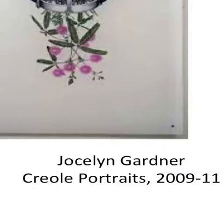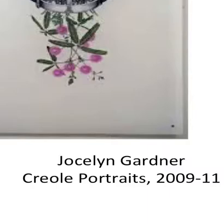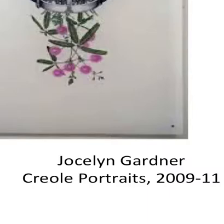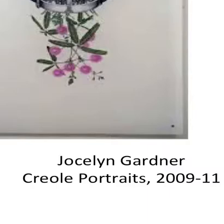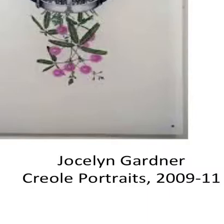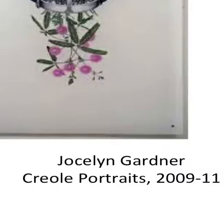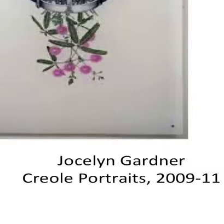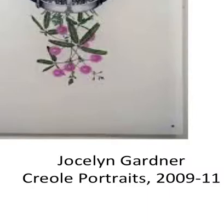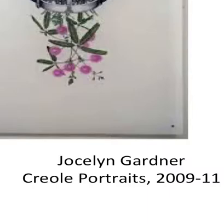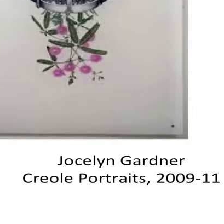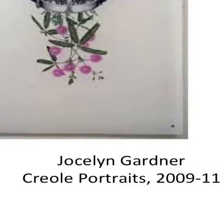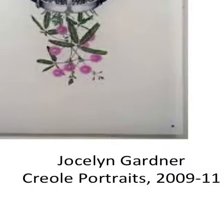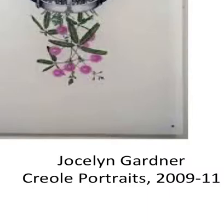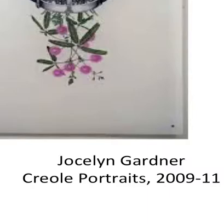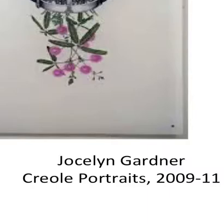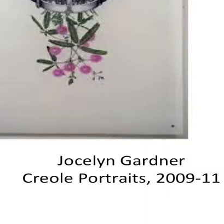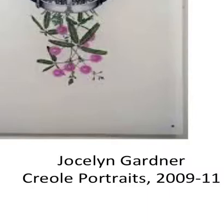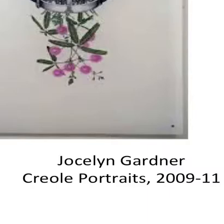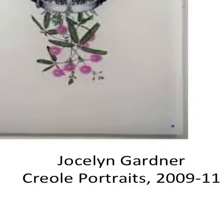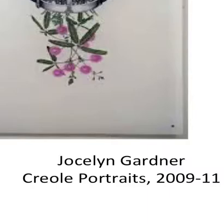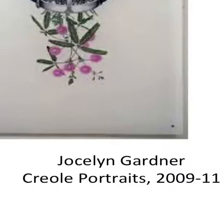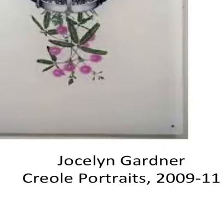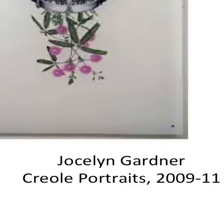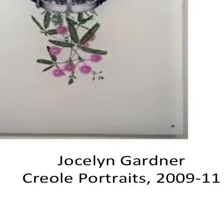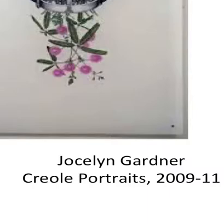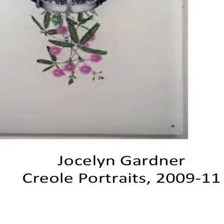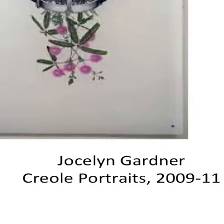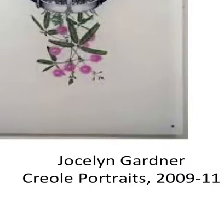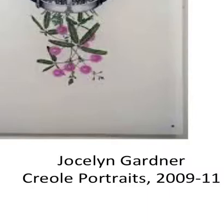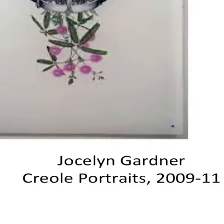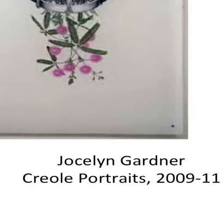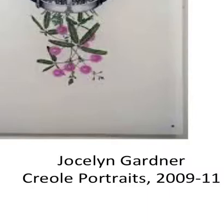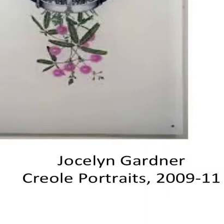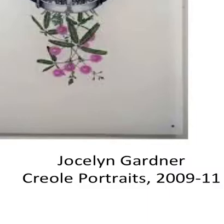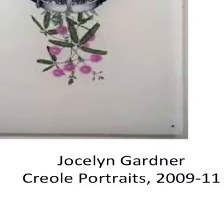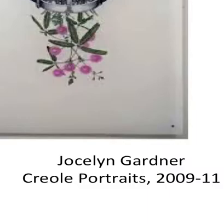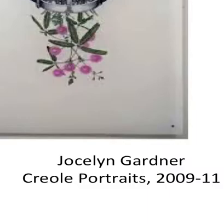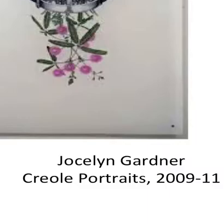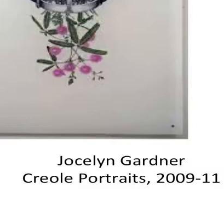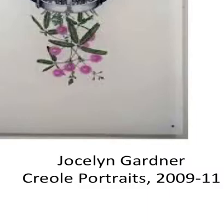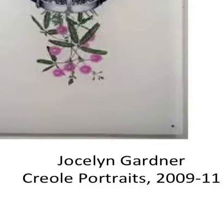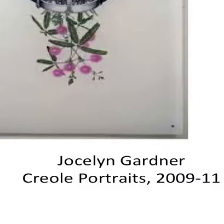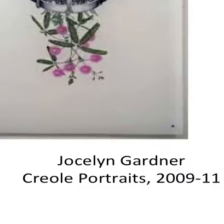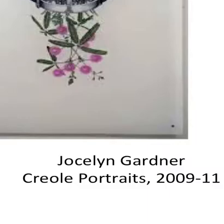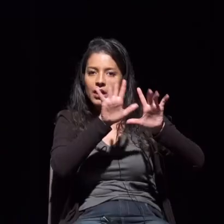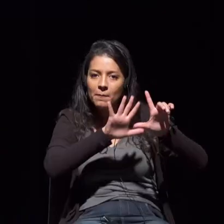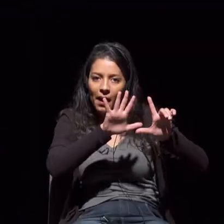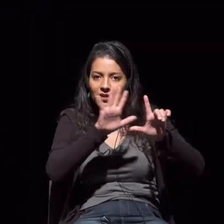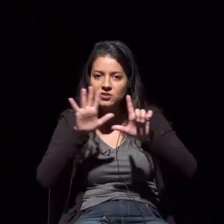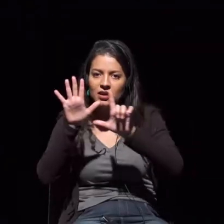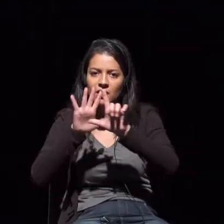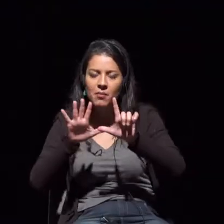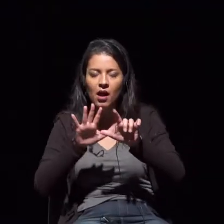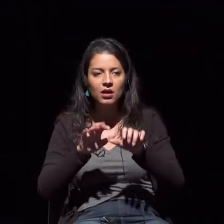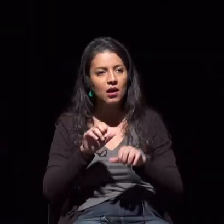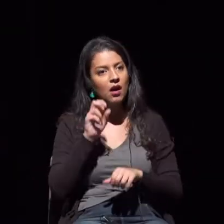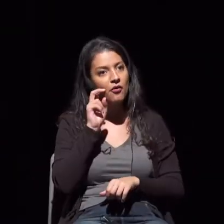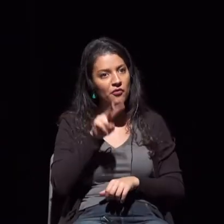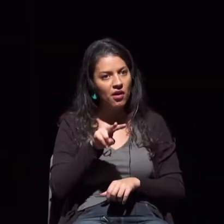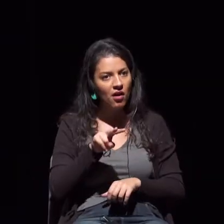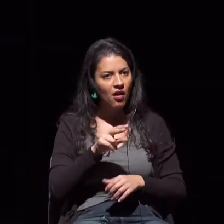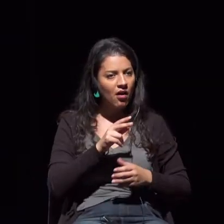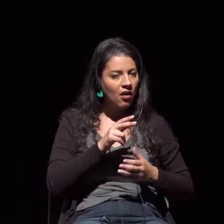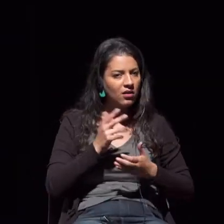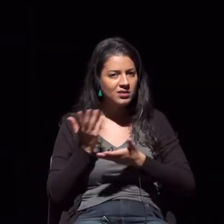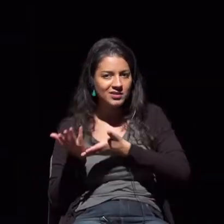but it's only through images that you're able to bring the two together in ways that they can coexist, but,